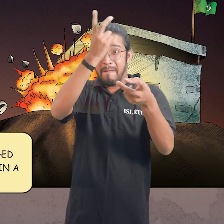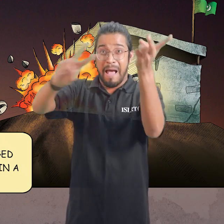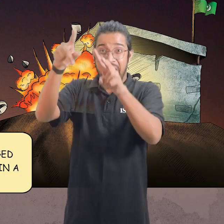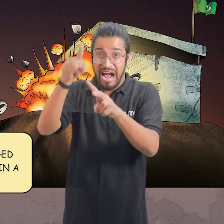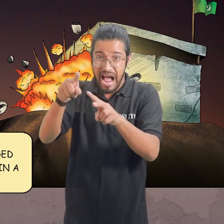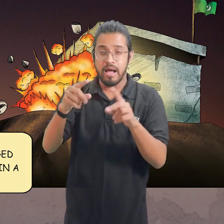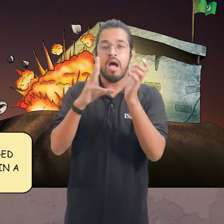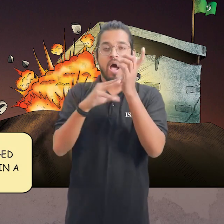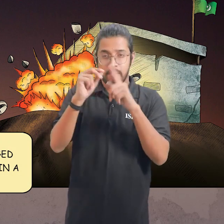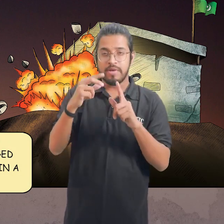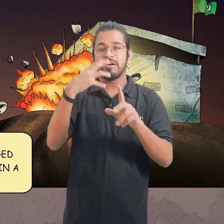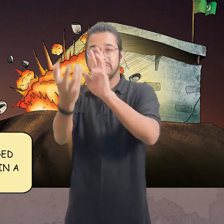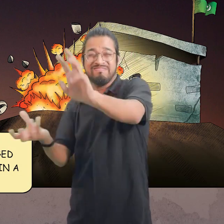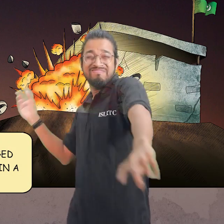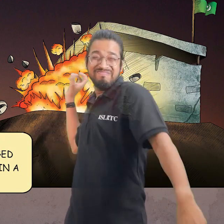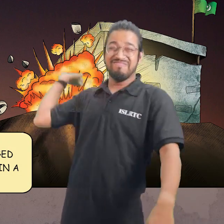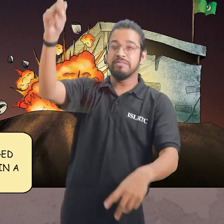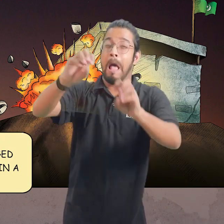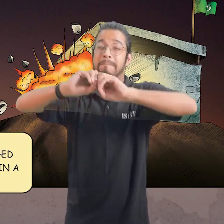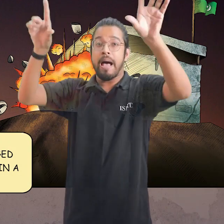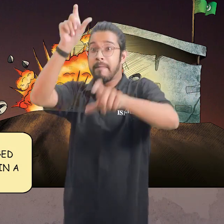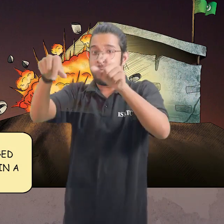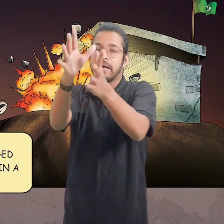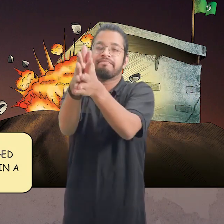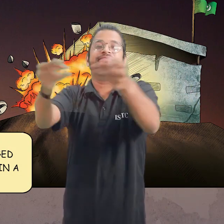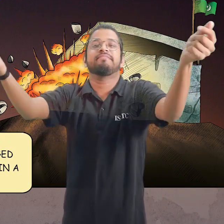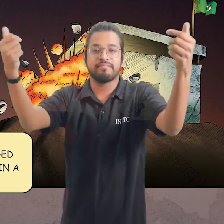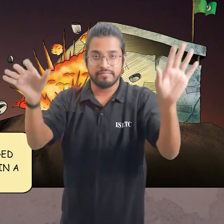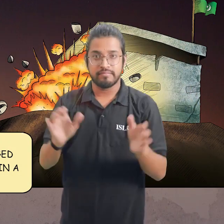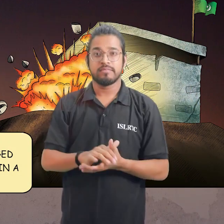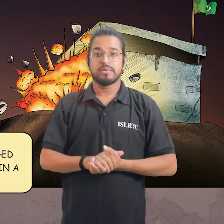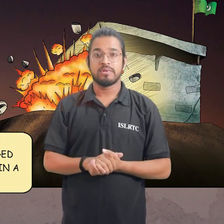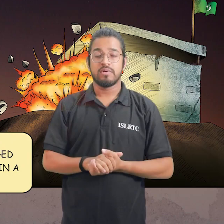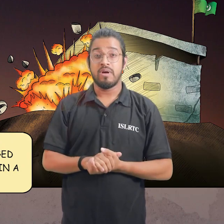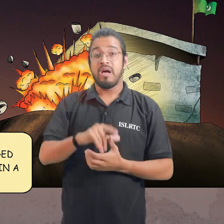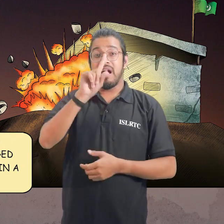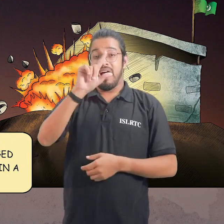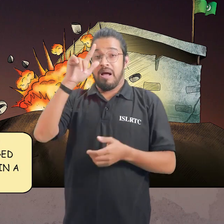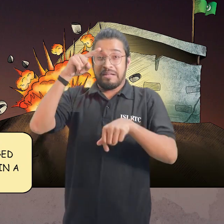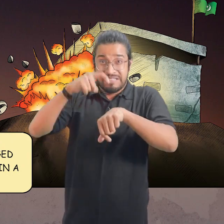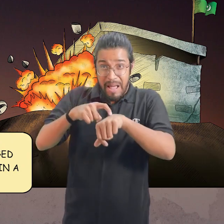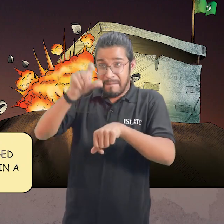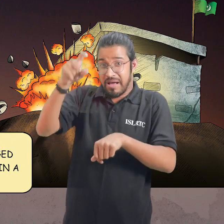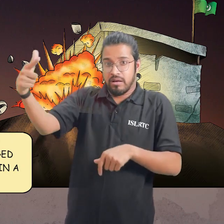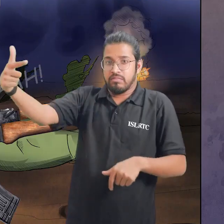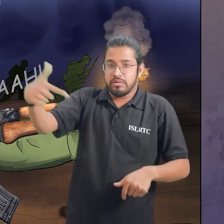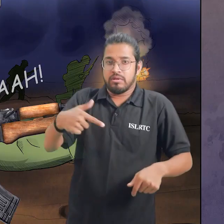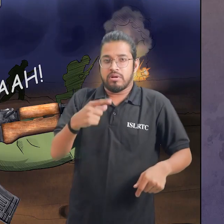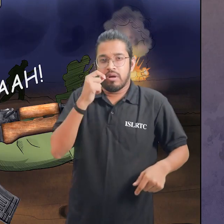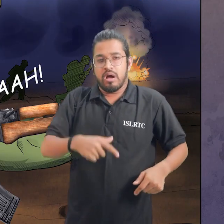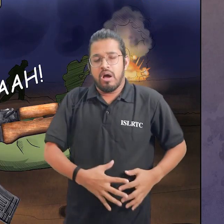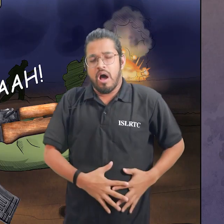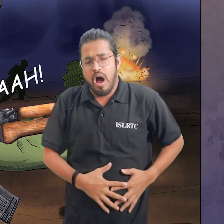recover, Captain Manoj Pandey charged at the second bunker, destroying it in a fierce grenade attack.